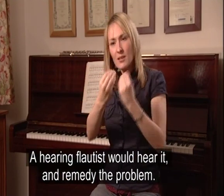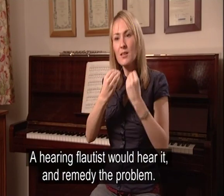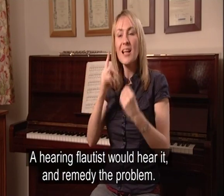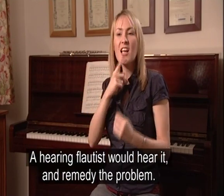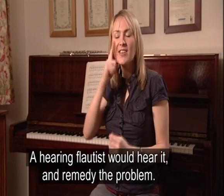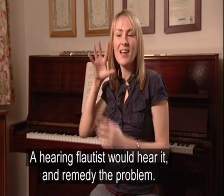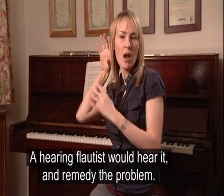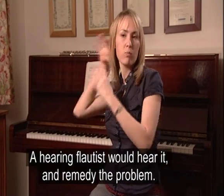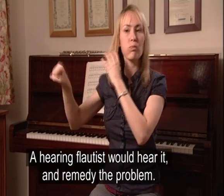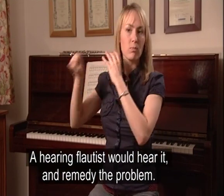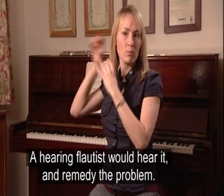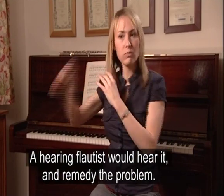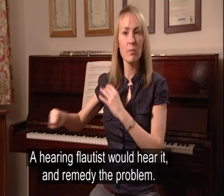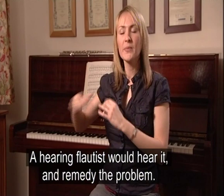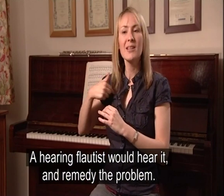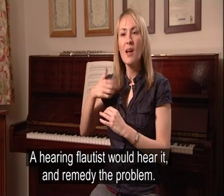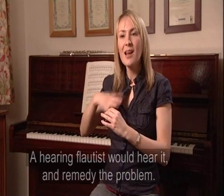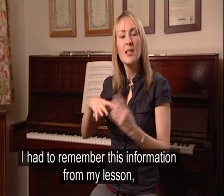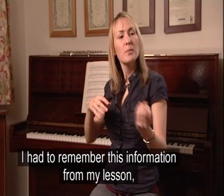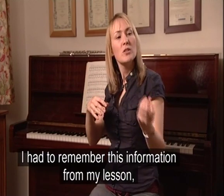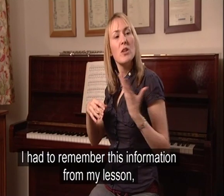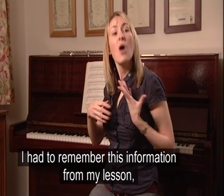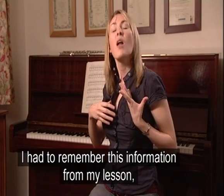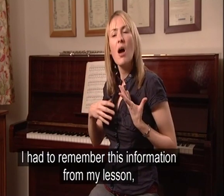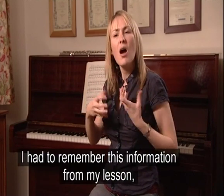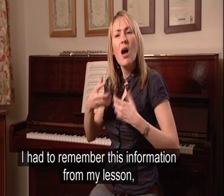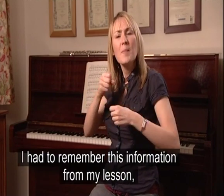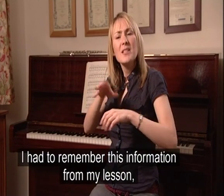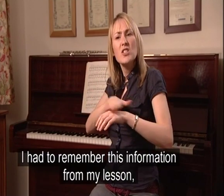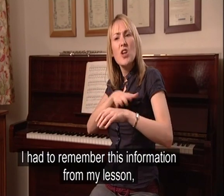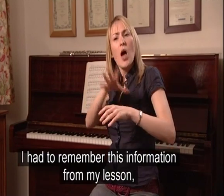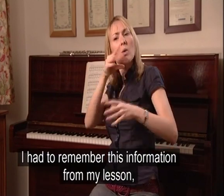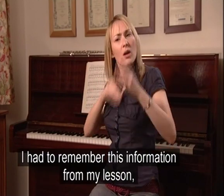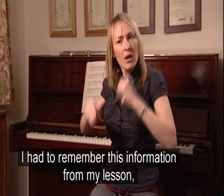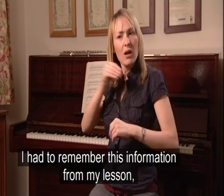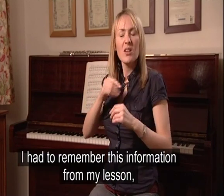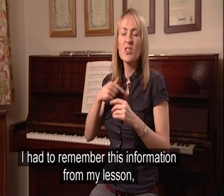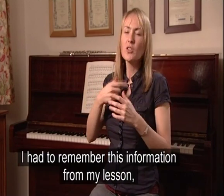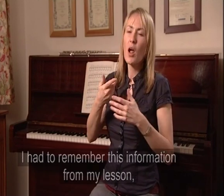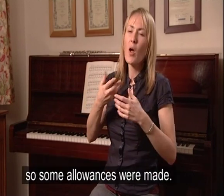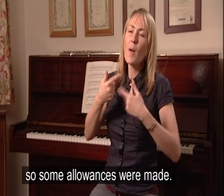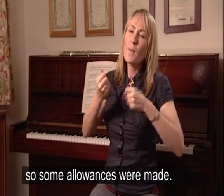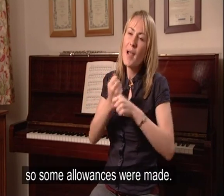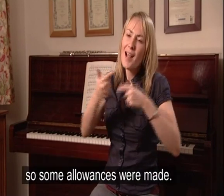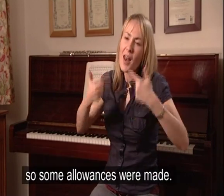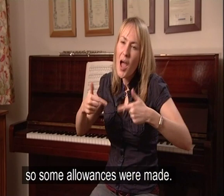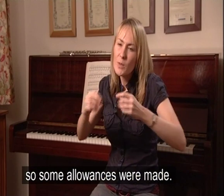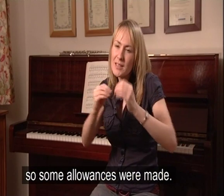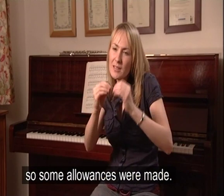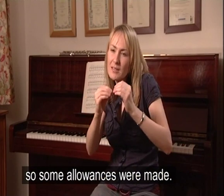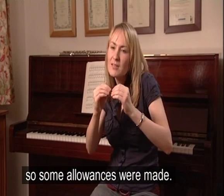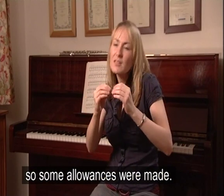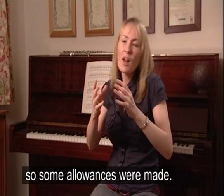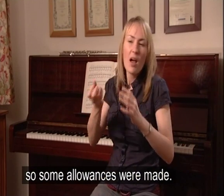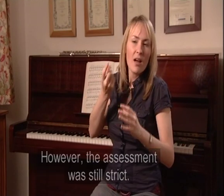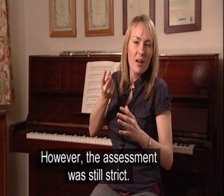flautist would hear it and remedy the problem. I had to remember this information from my lesson, though some allowances